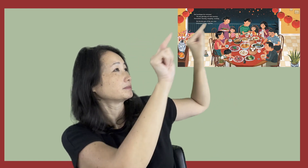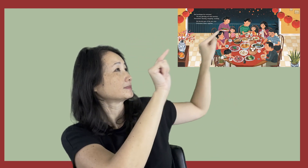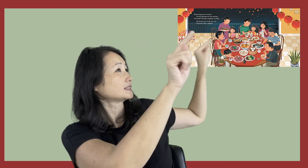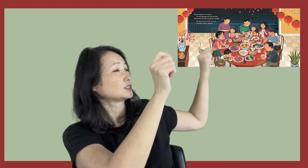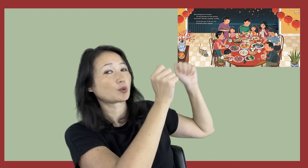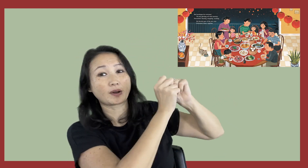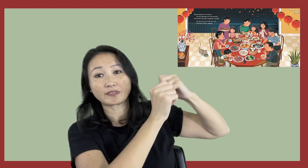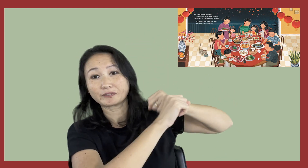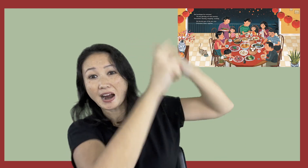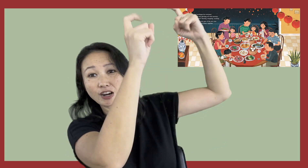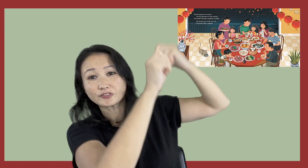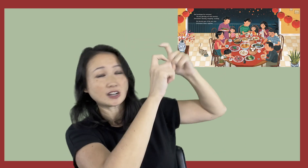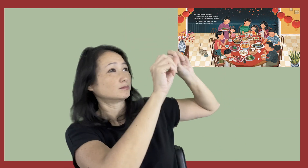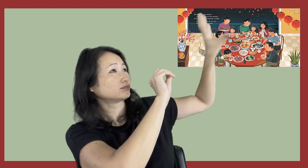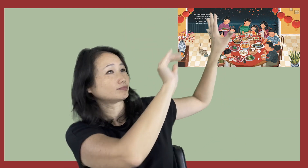crackling.